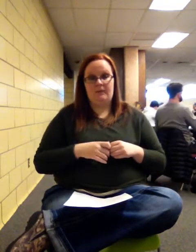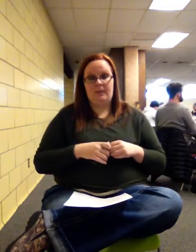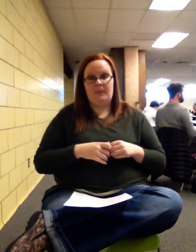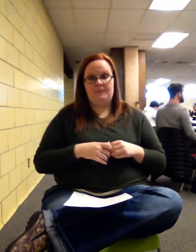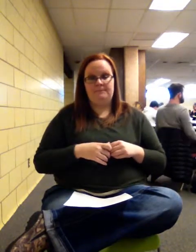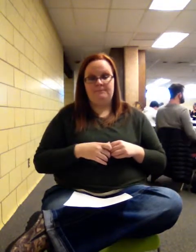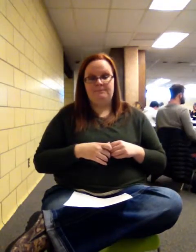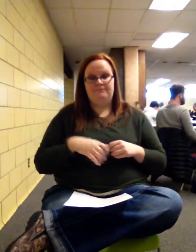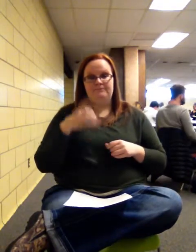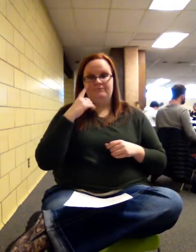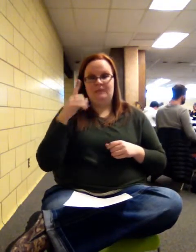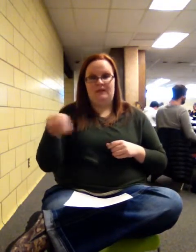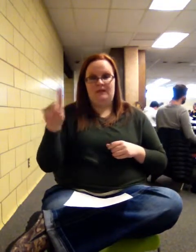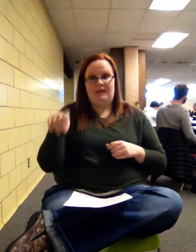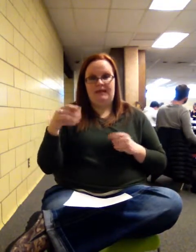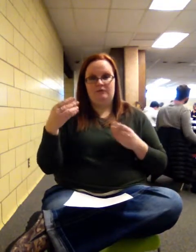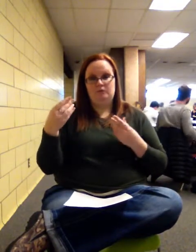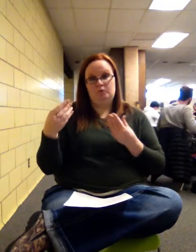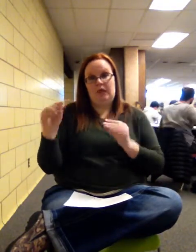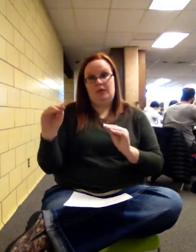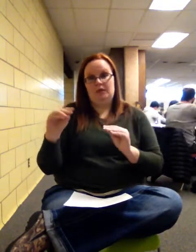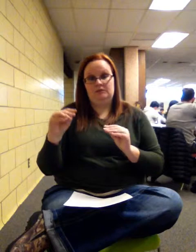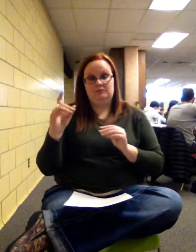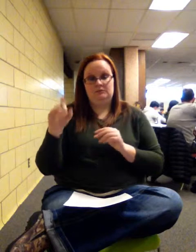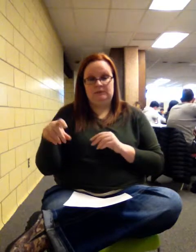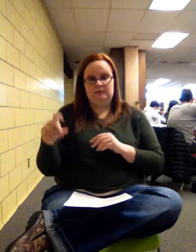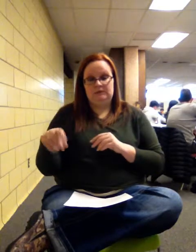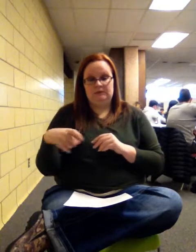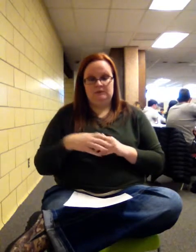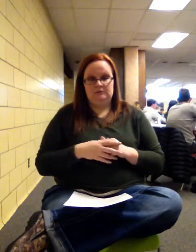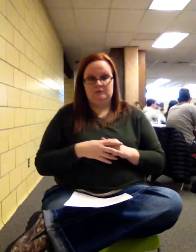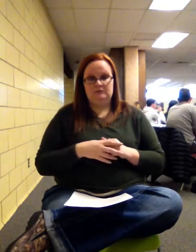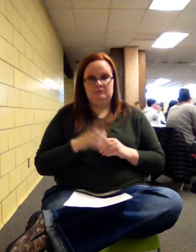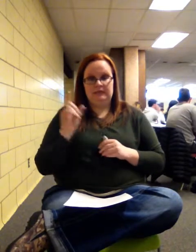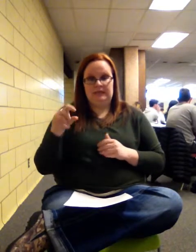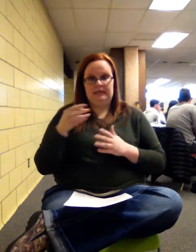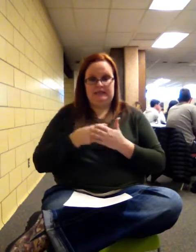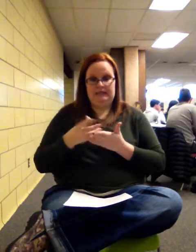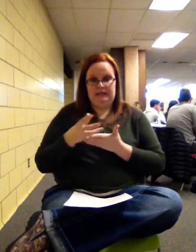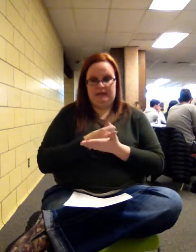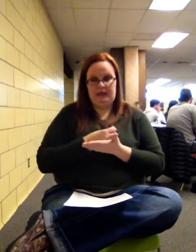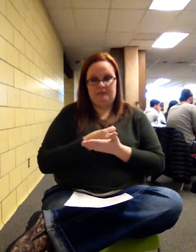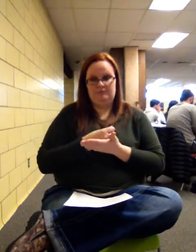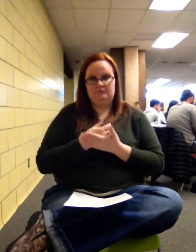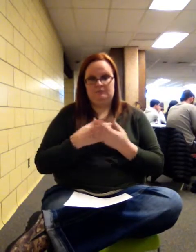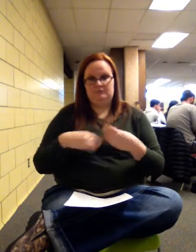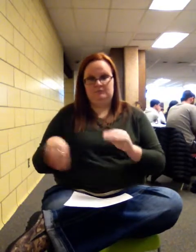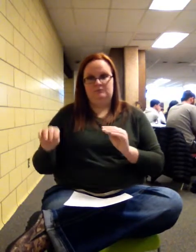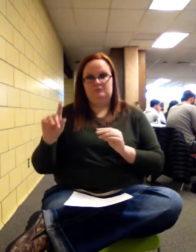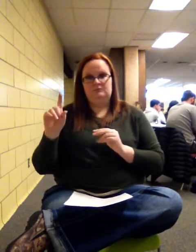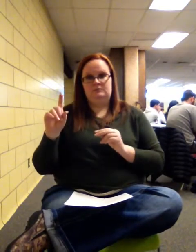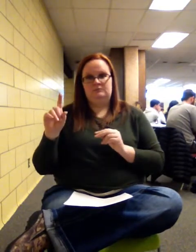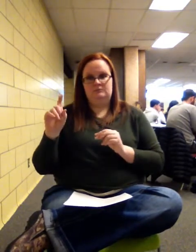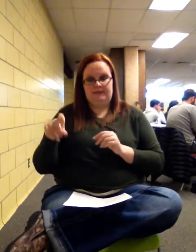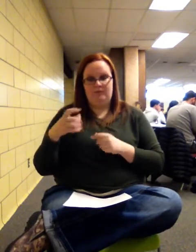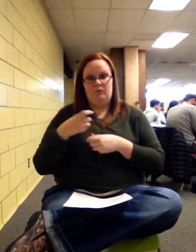Because they have to make a sell. And they have to get income from that sell. And they have to be able to pay you not only the interest, but